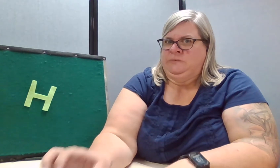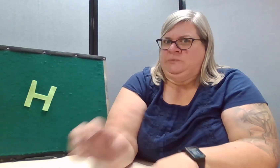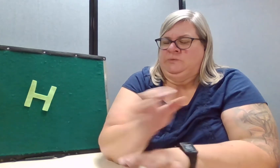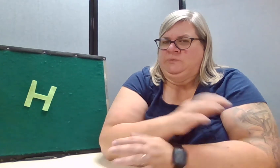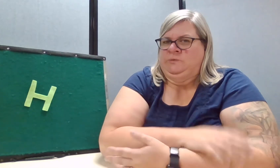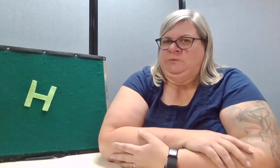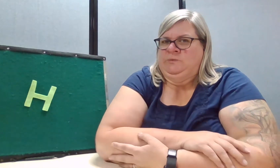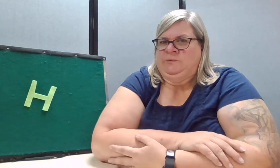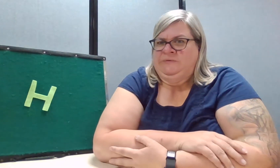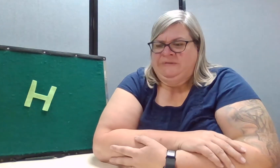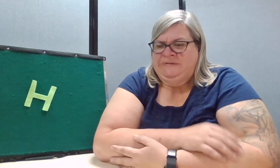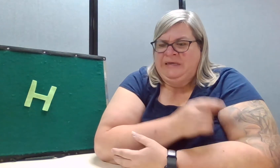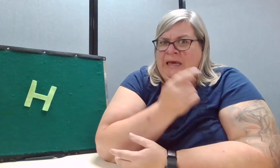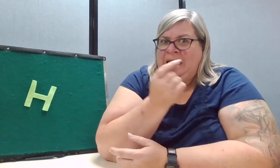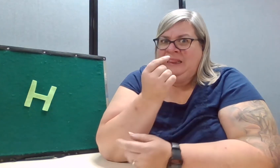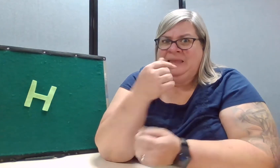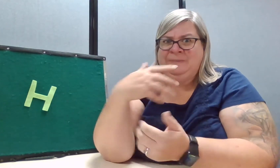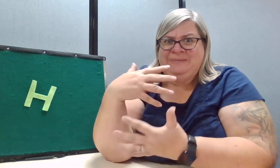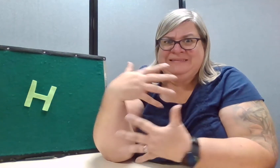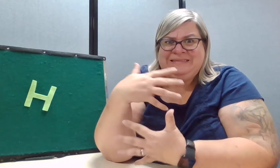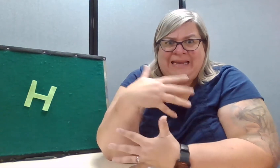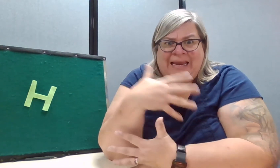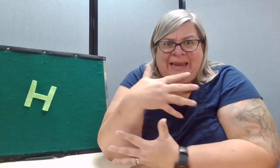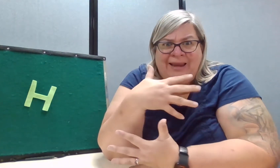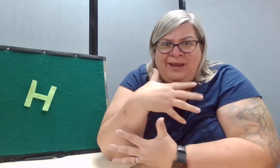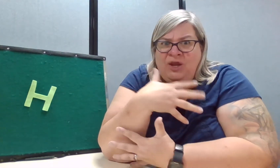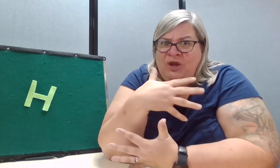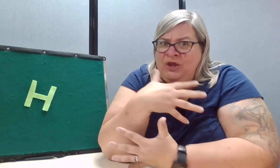Ooh. This is a little bit scary.